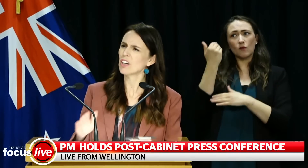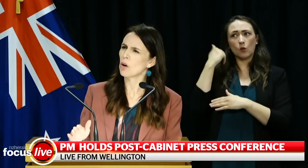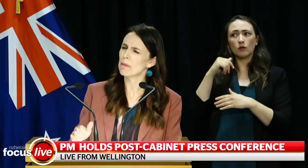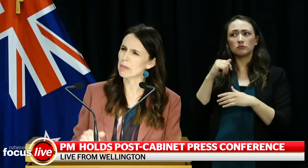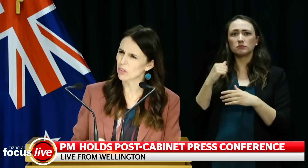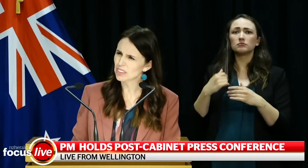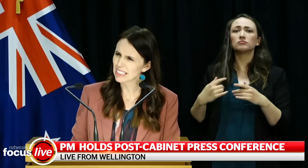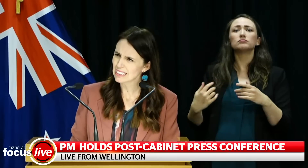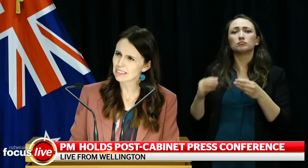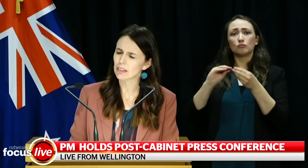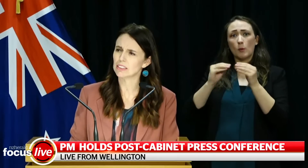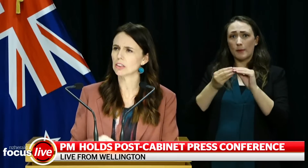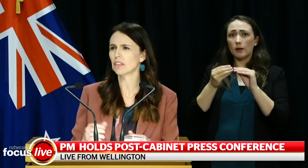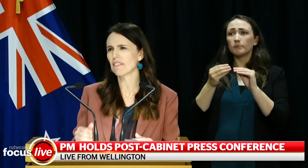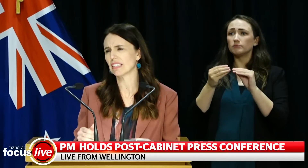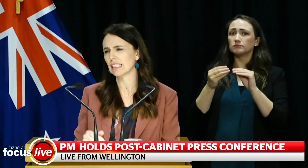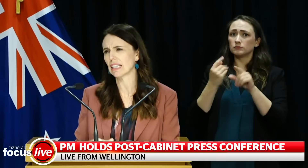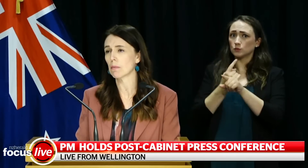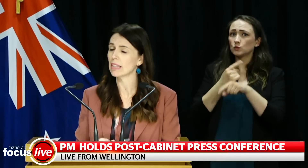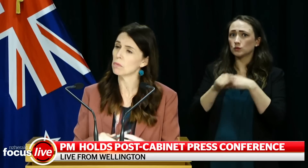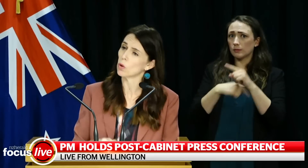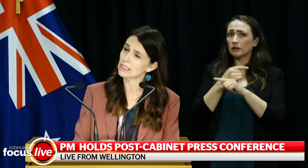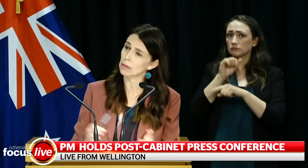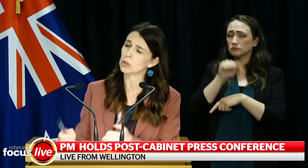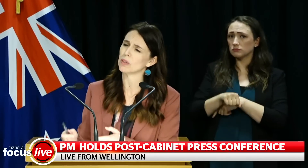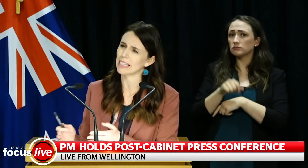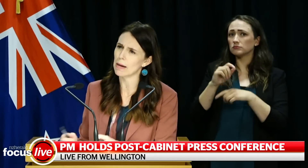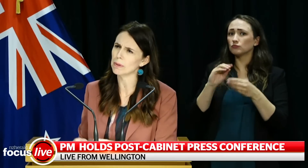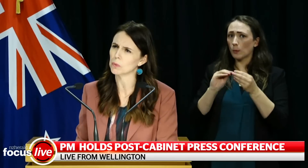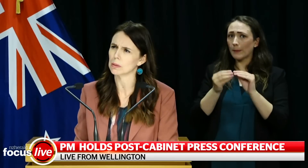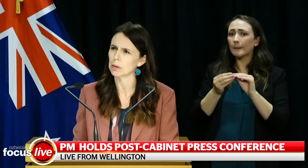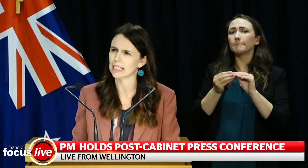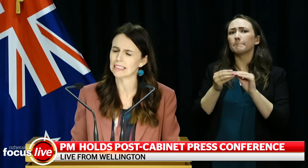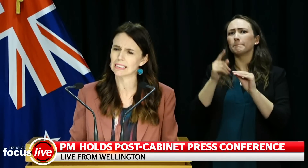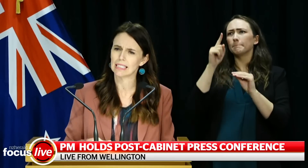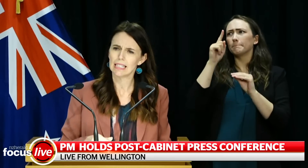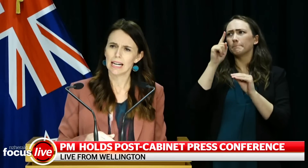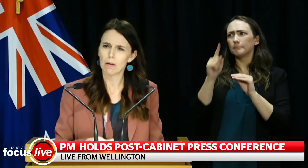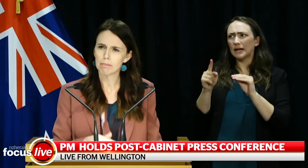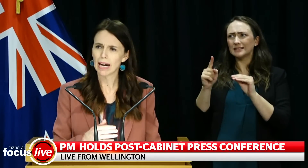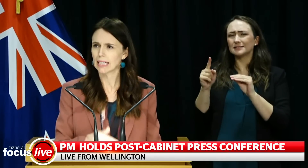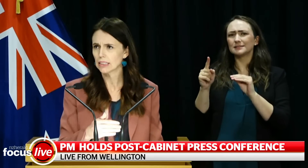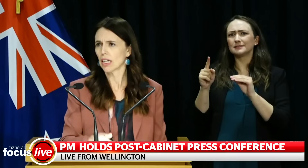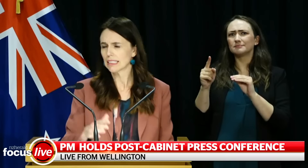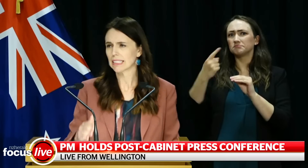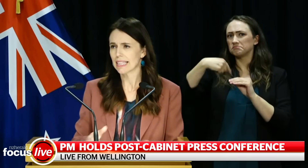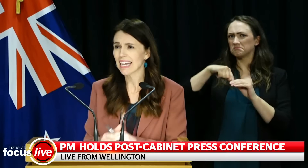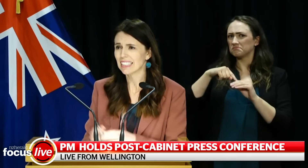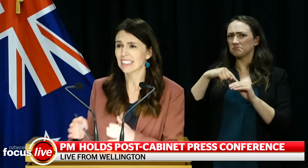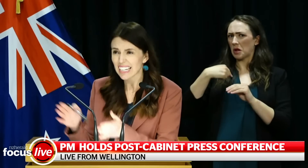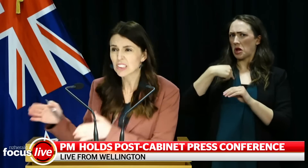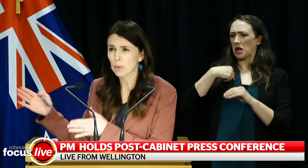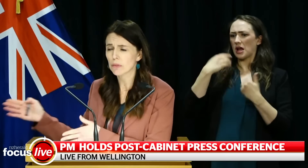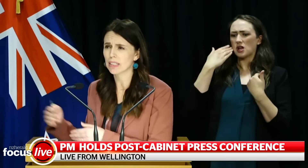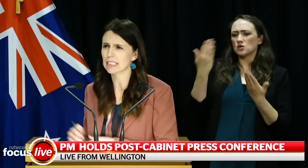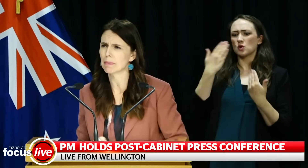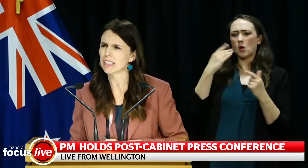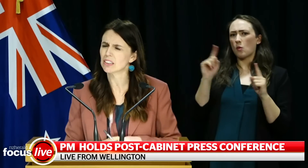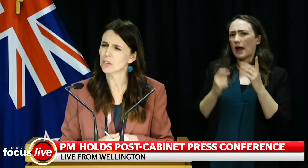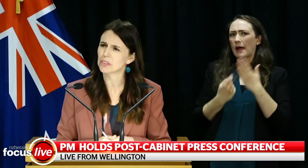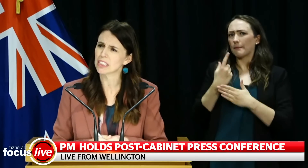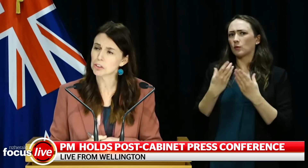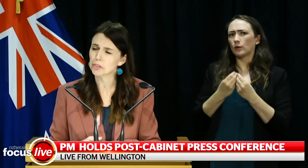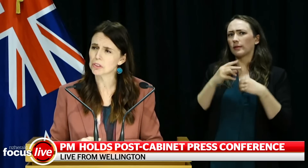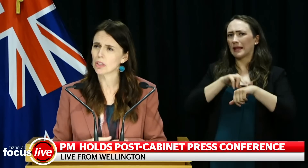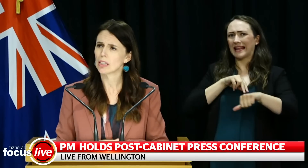I can't comment beyond that. I just don't have the detail about then what subsequently happened with the police. But as I understand, that is where you would